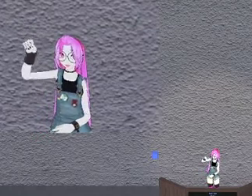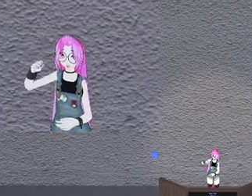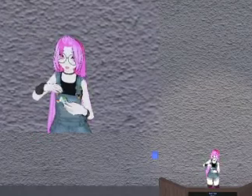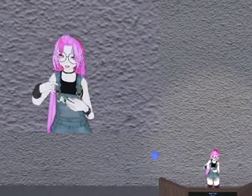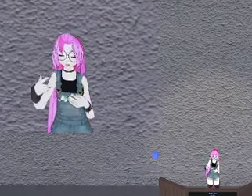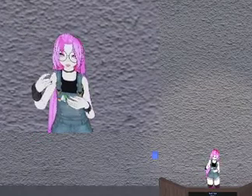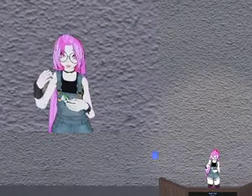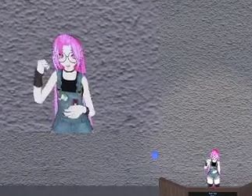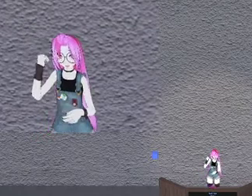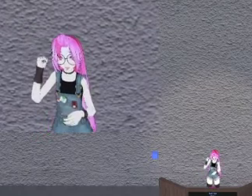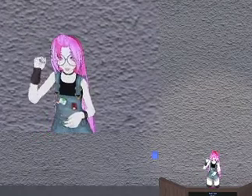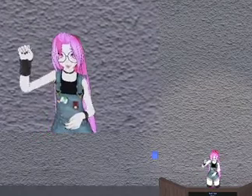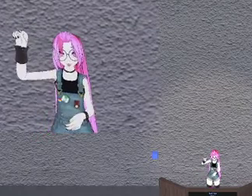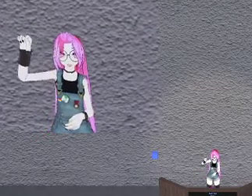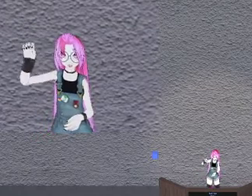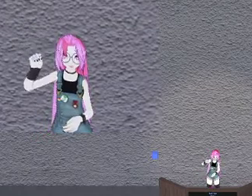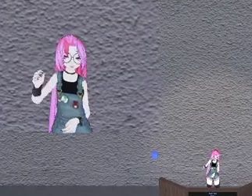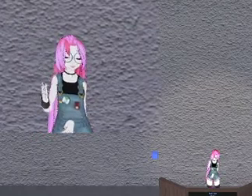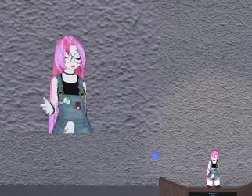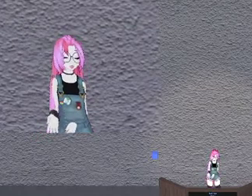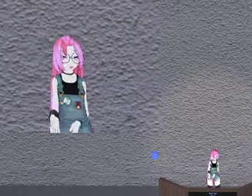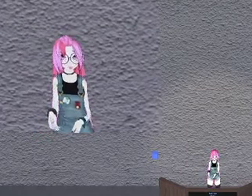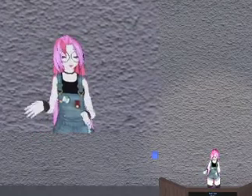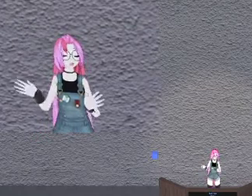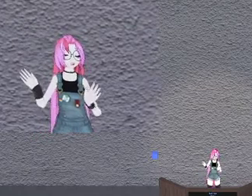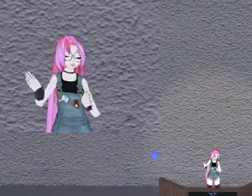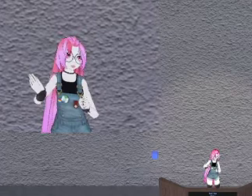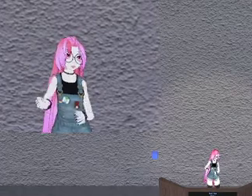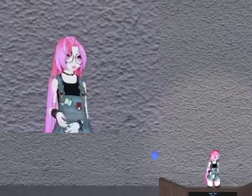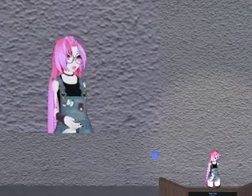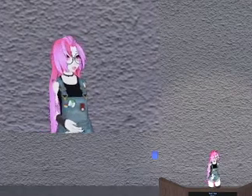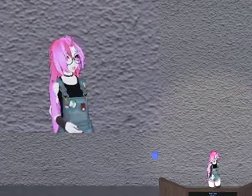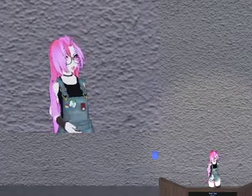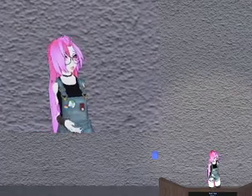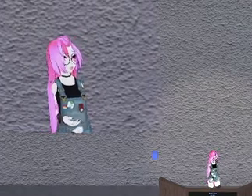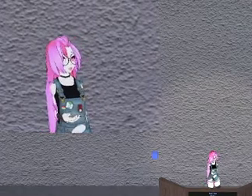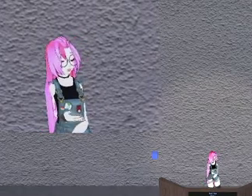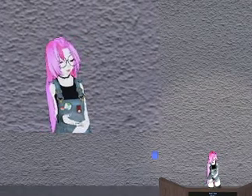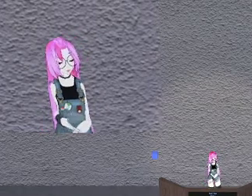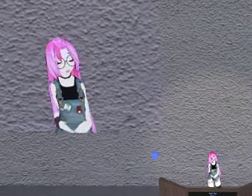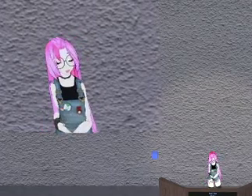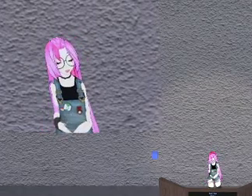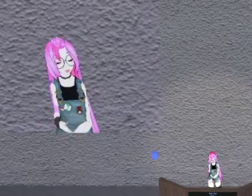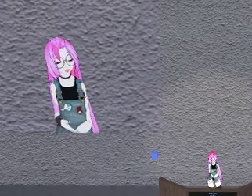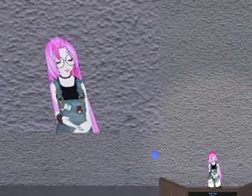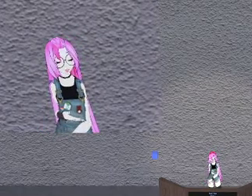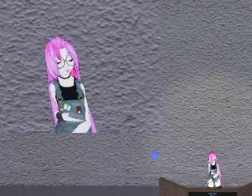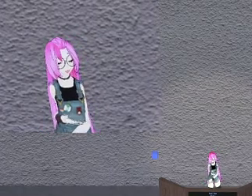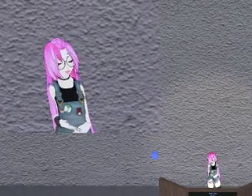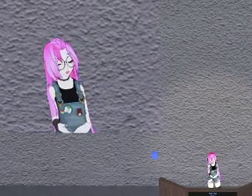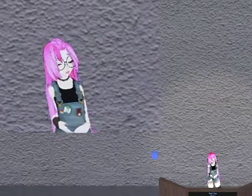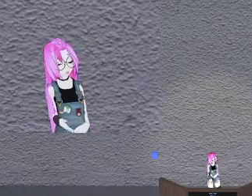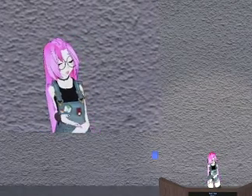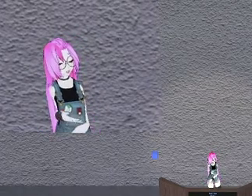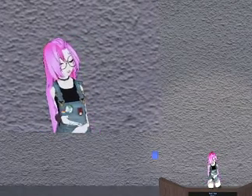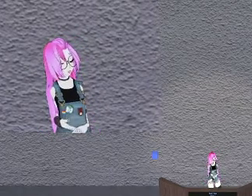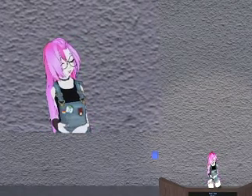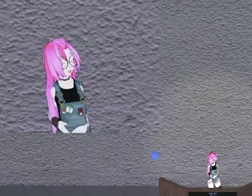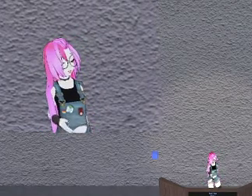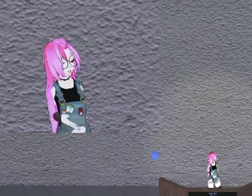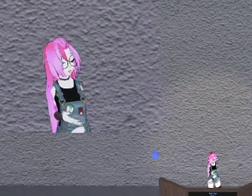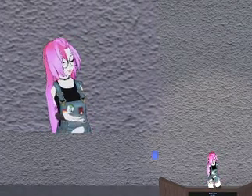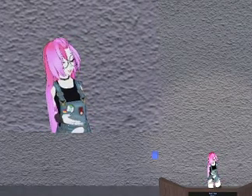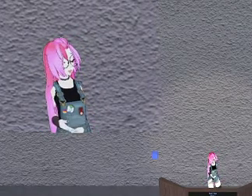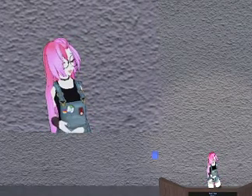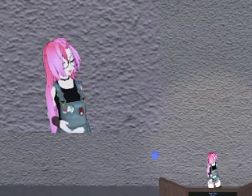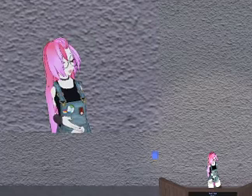that movement of I'm rebelling, I'm a rebel. Yeah, I think I'm assuming rascal or rebel